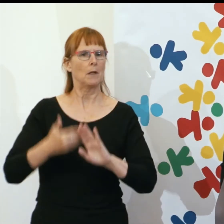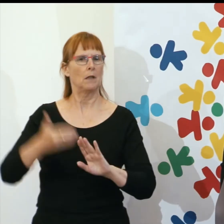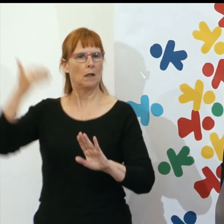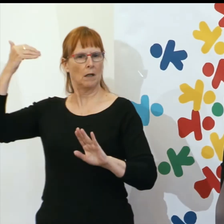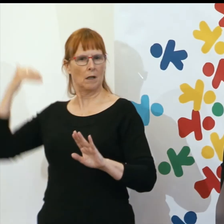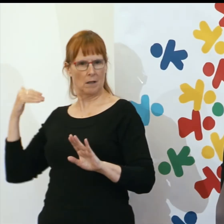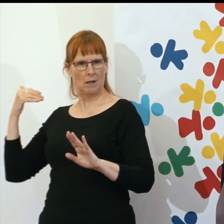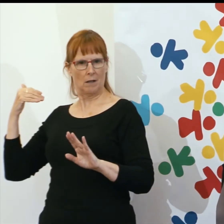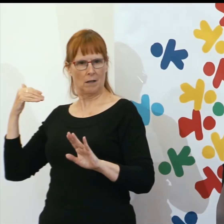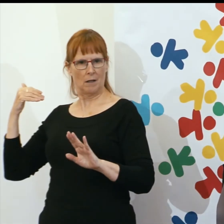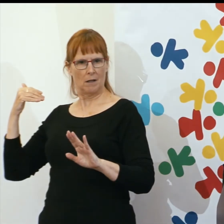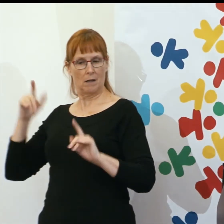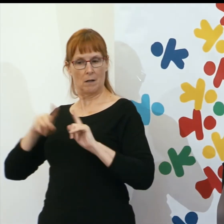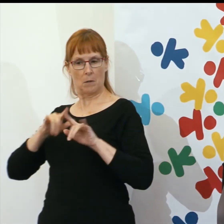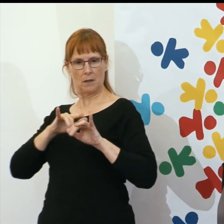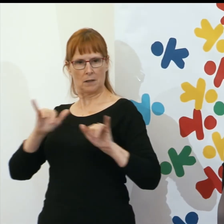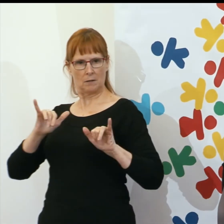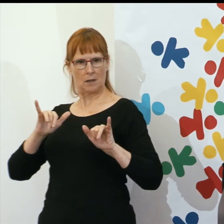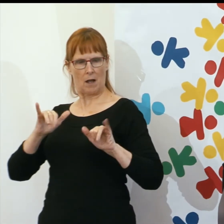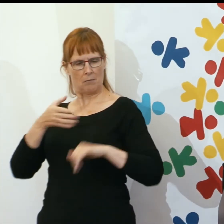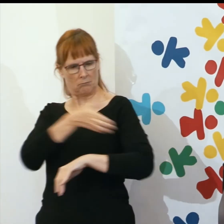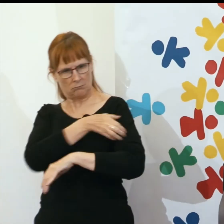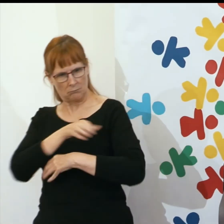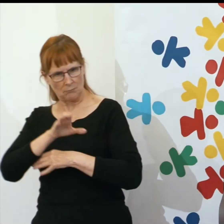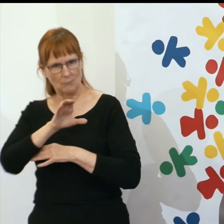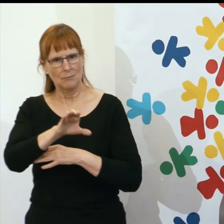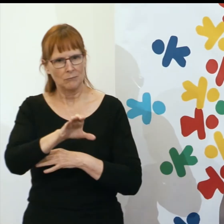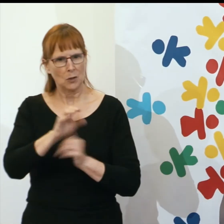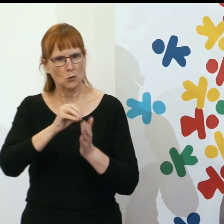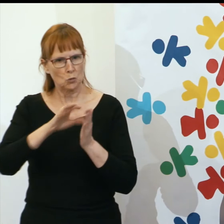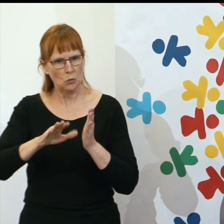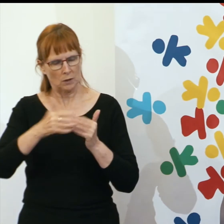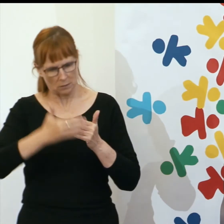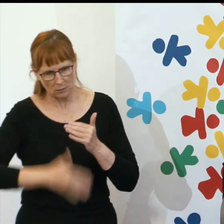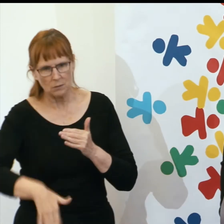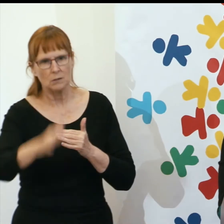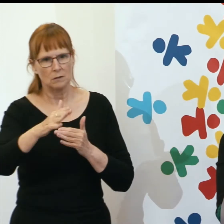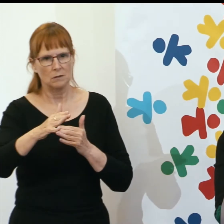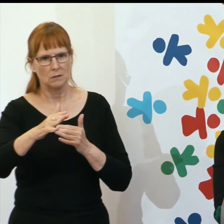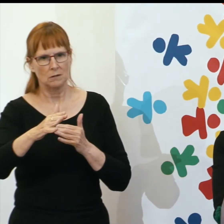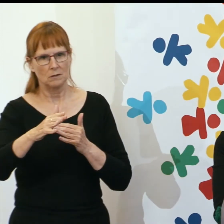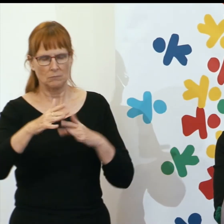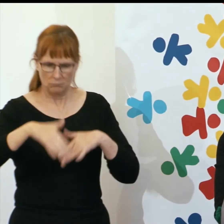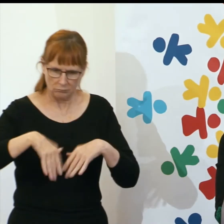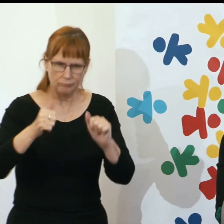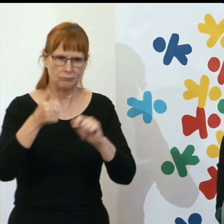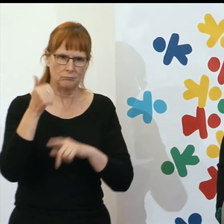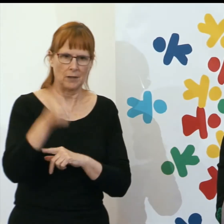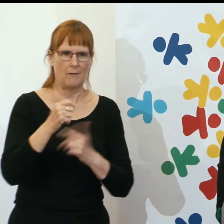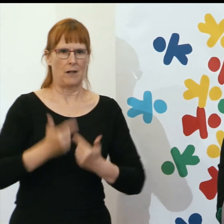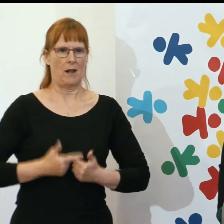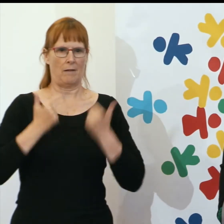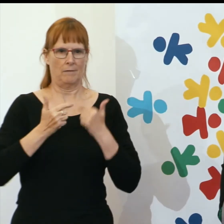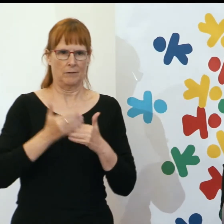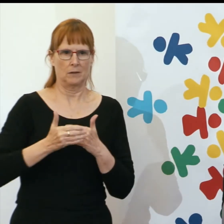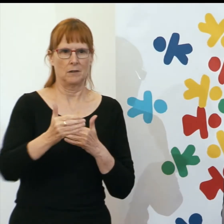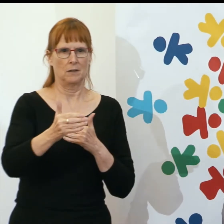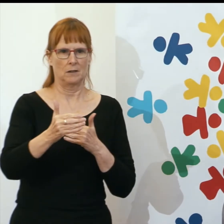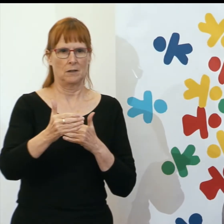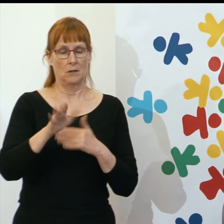time, empower them by demonstrating that they can shape their lives and the lives of others around them.